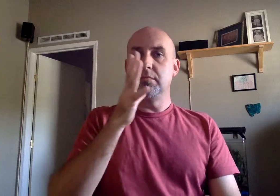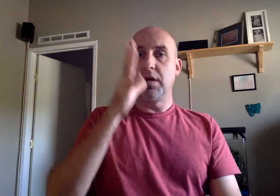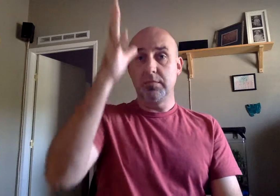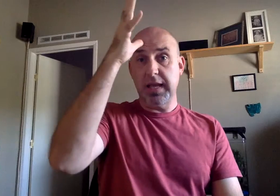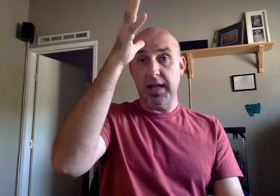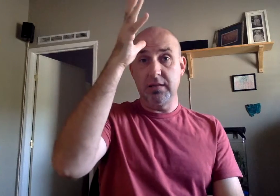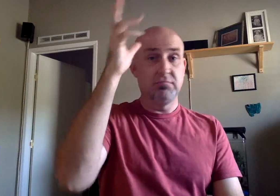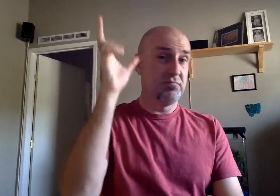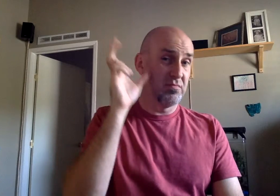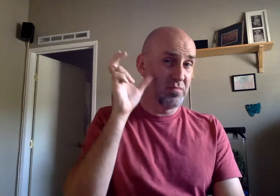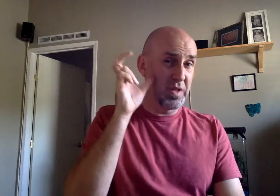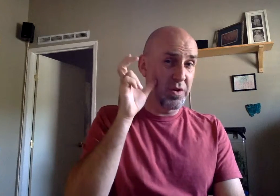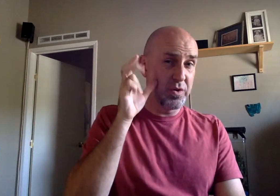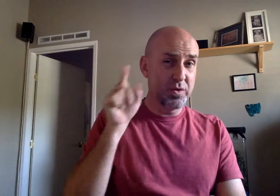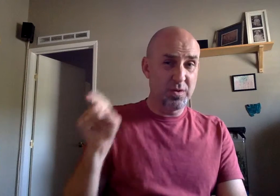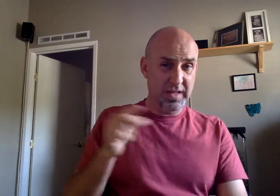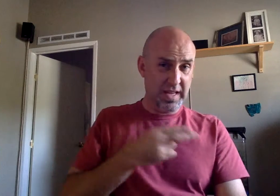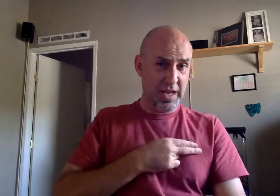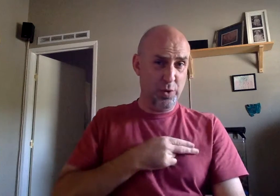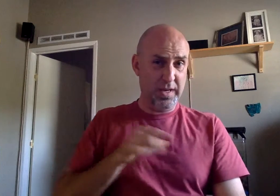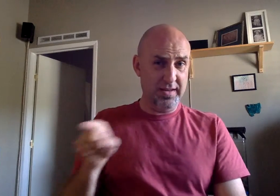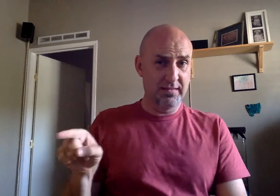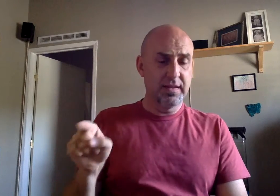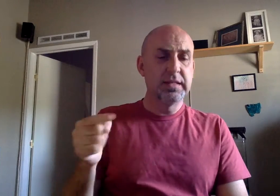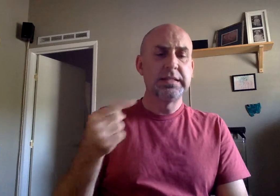mom, dad, they heard Harry.